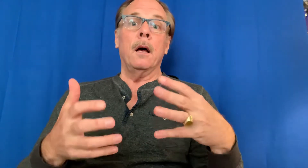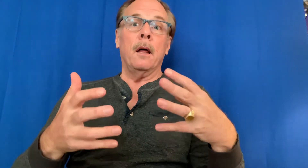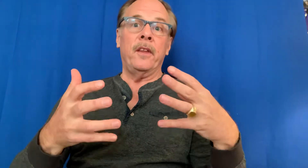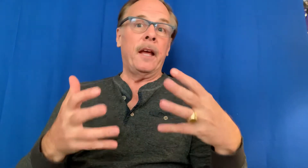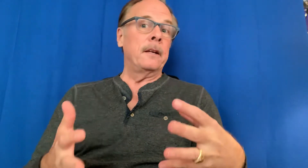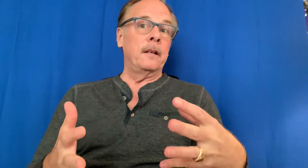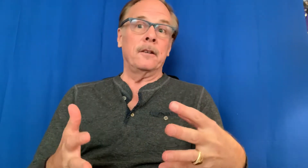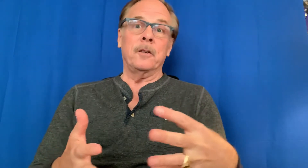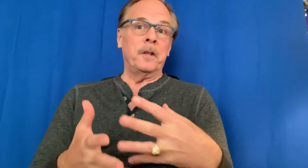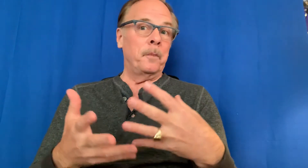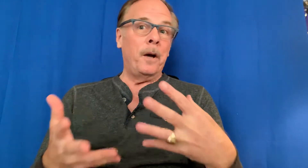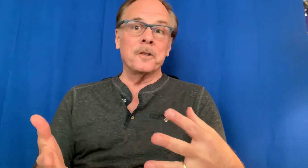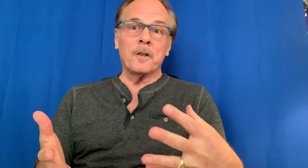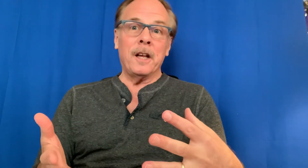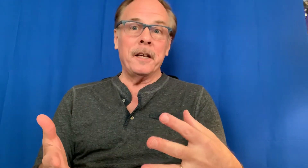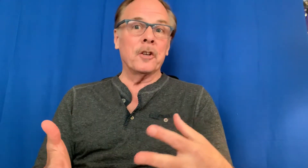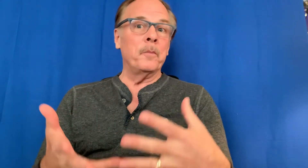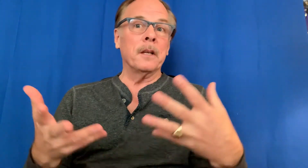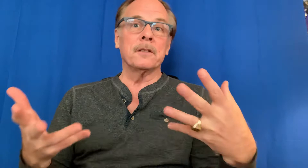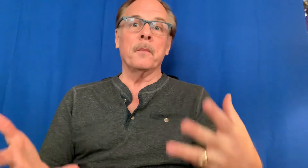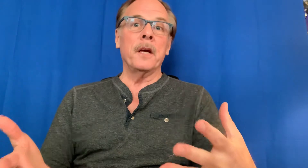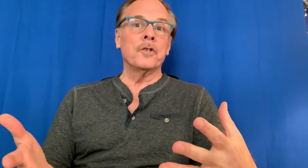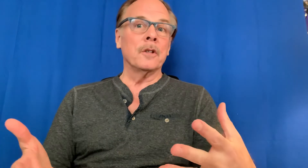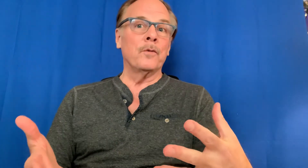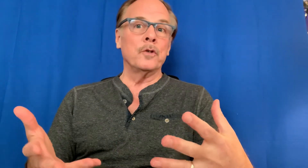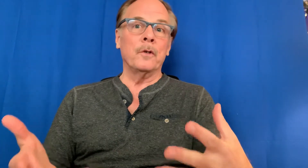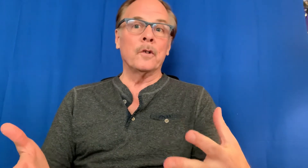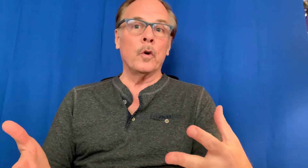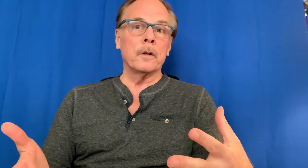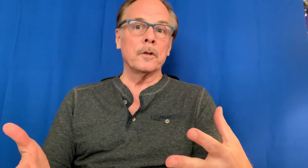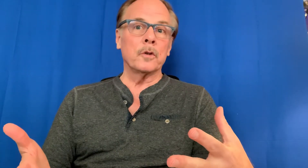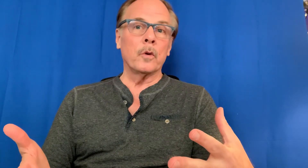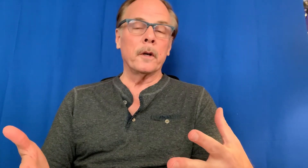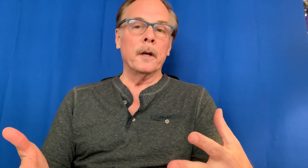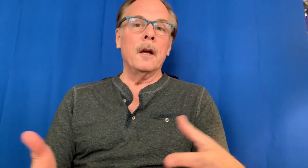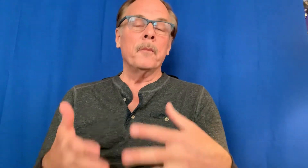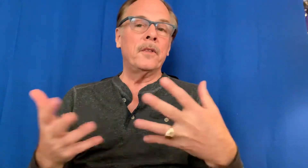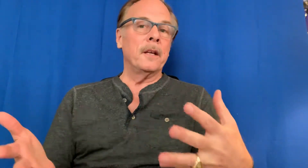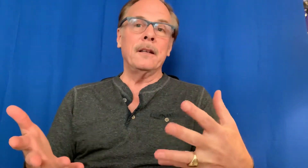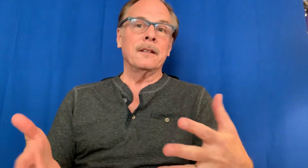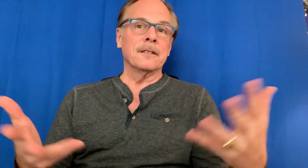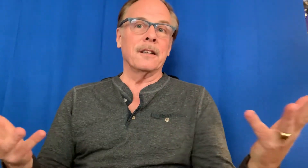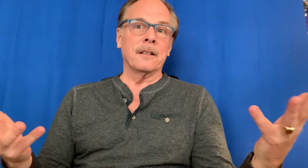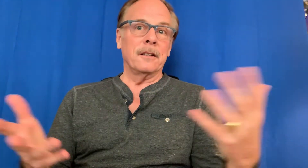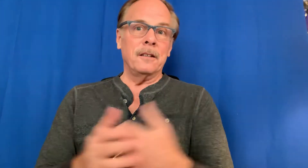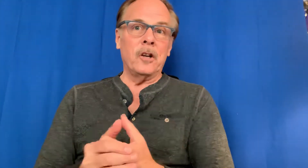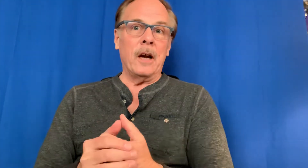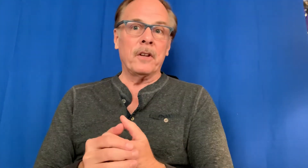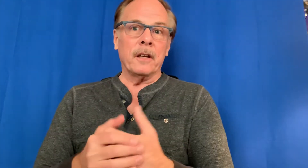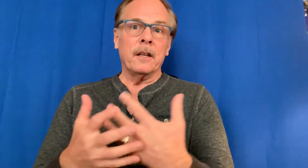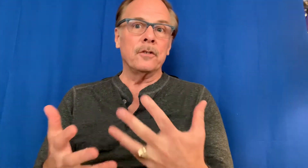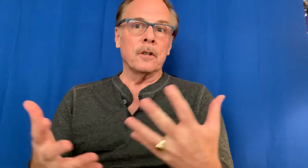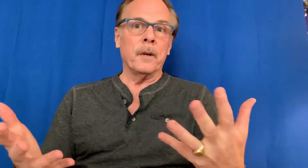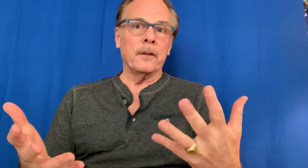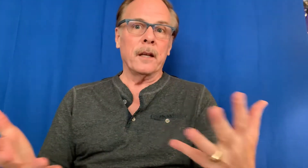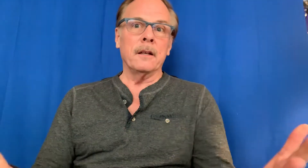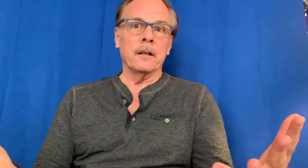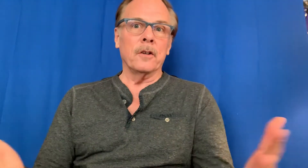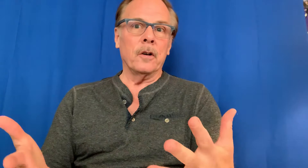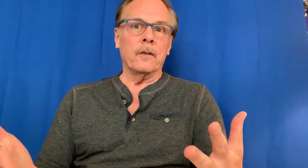The ending could be the punchline. It could be a summation of what you've told in the story. But the ending is like, everything hinges upon the ending.